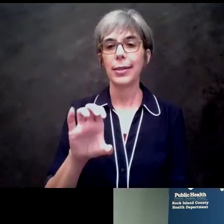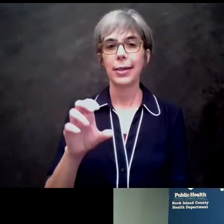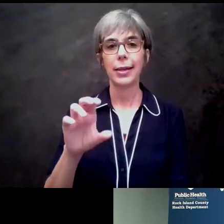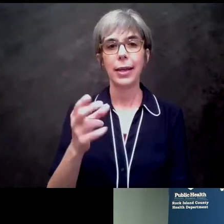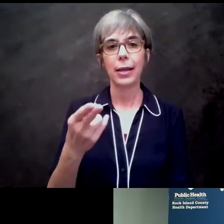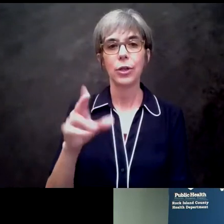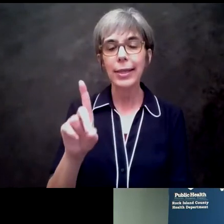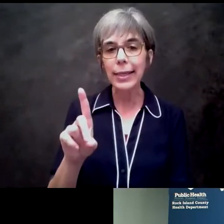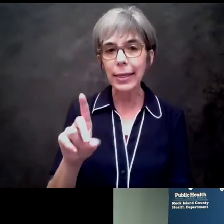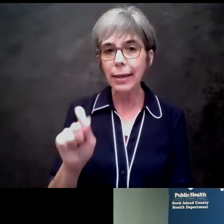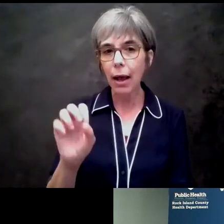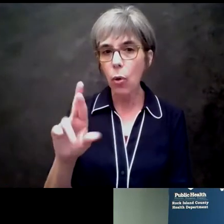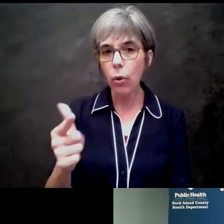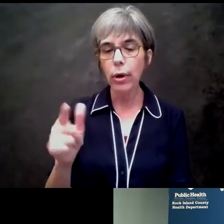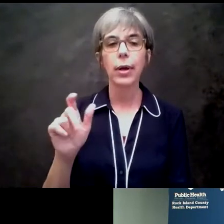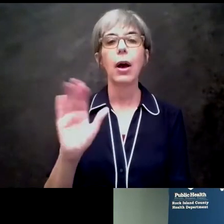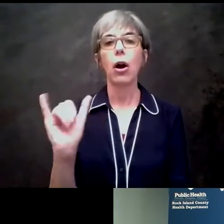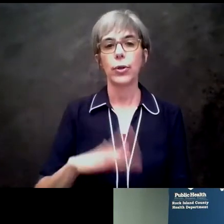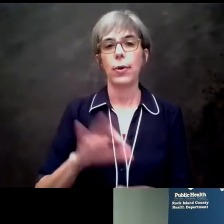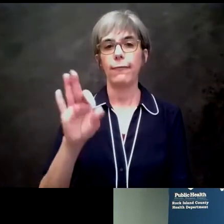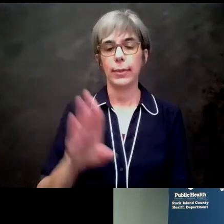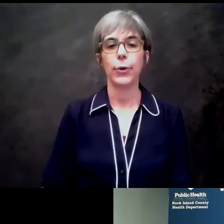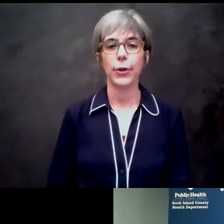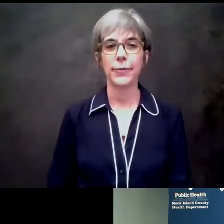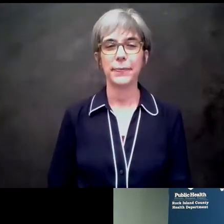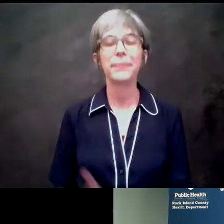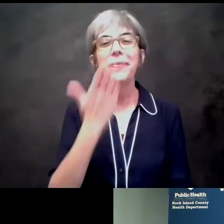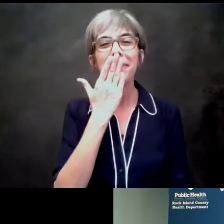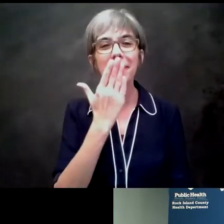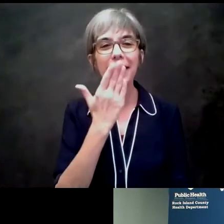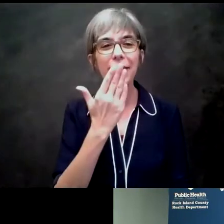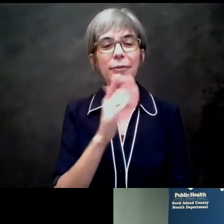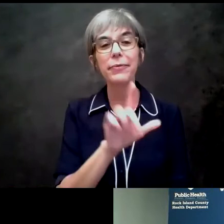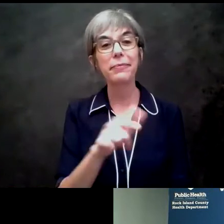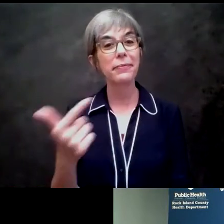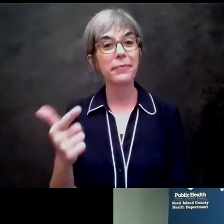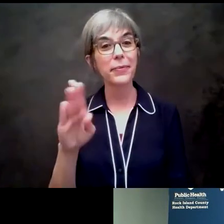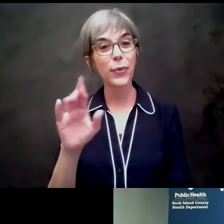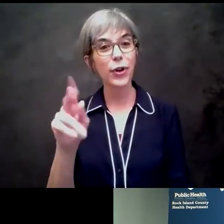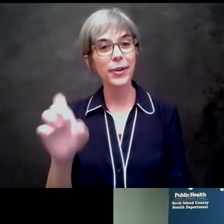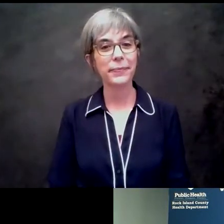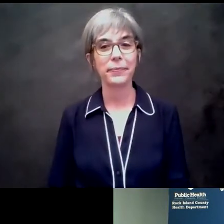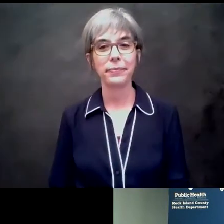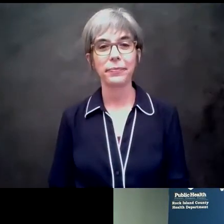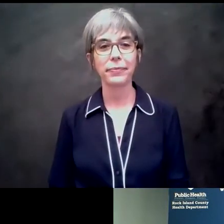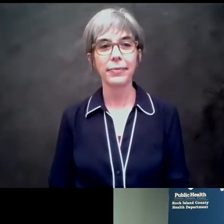richd.org, or on our Facebook page. Thank you, and I'll give it back to you, Brooke.